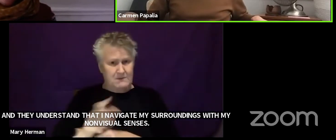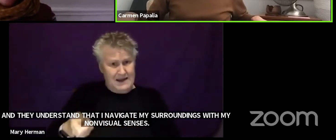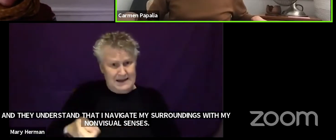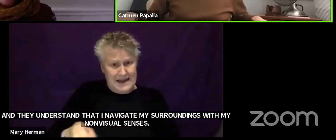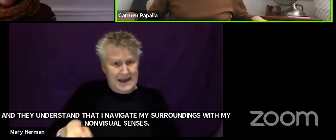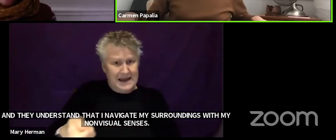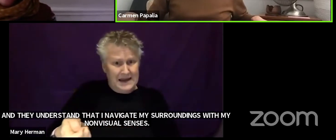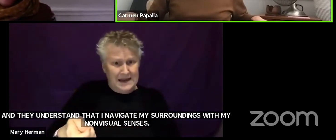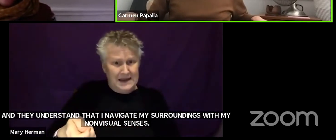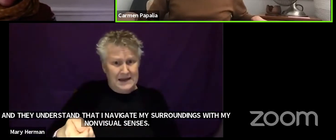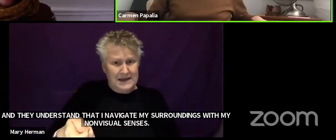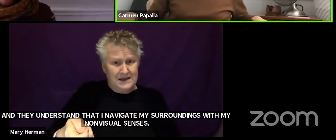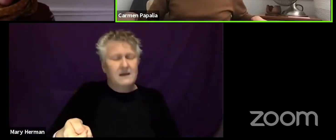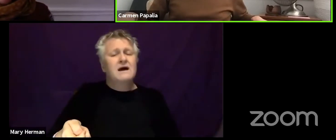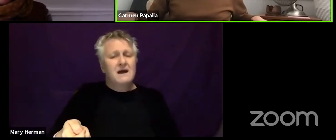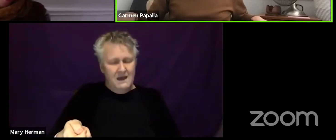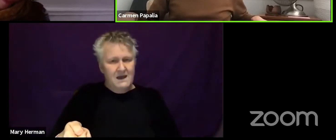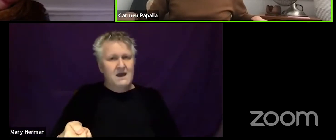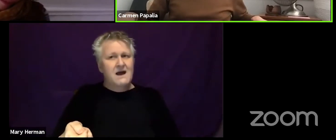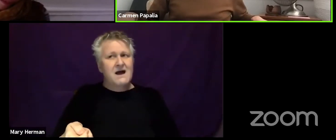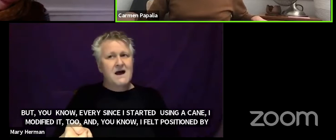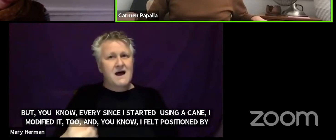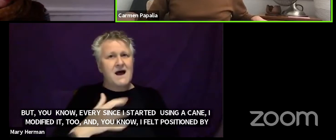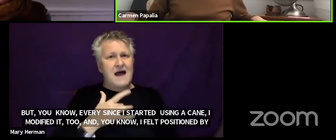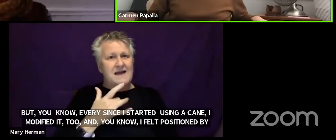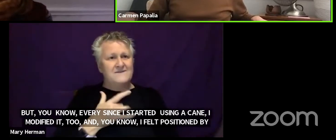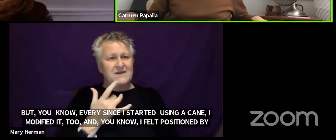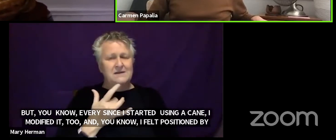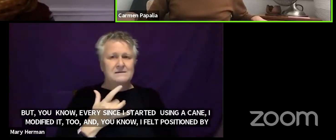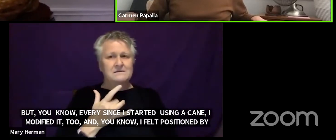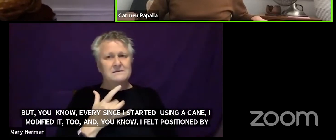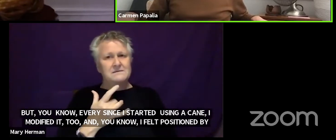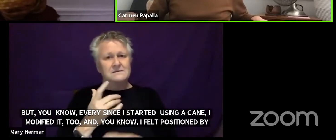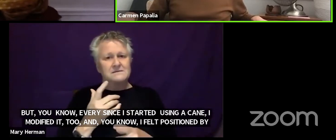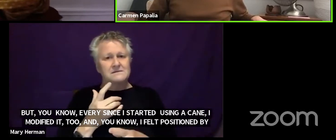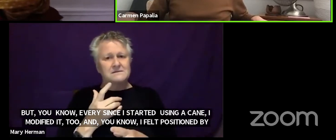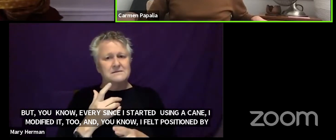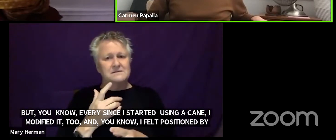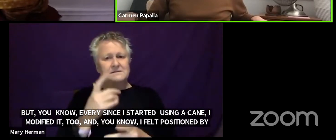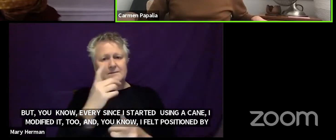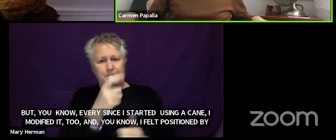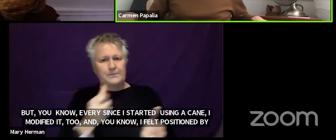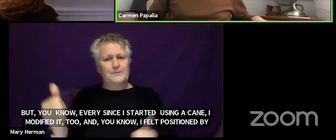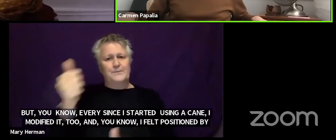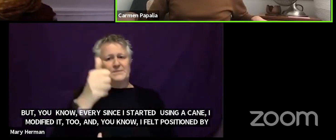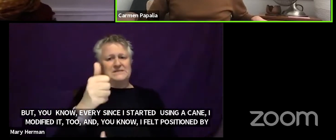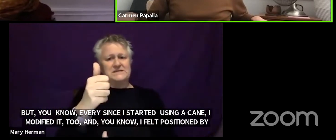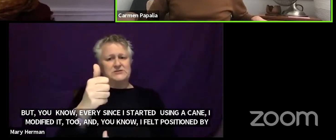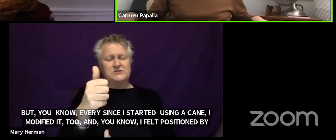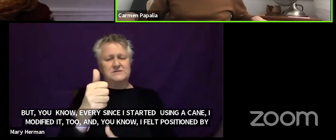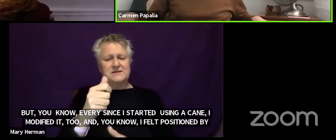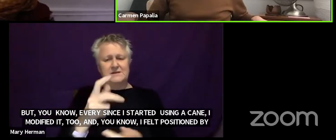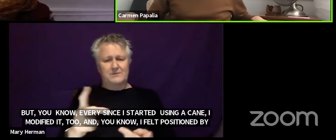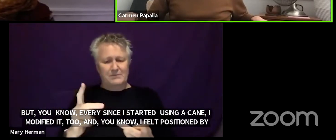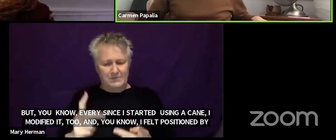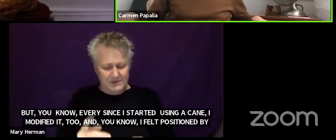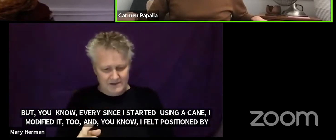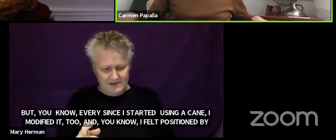felt positioned by the way that the standard issue white cane kind of like is connected to this